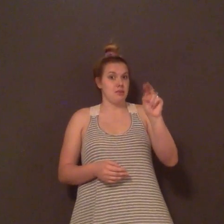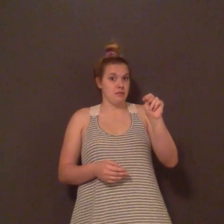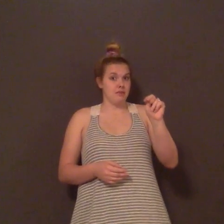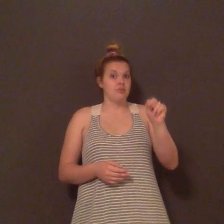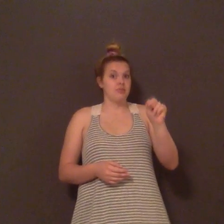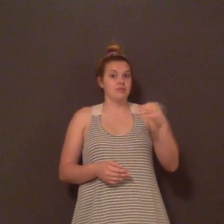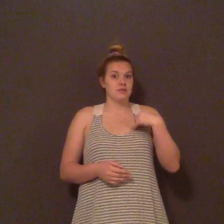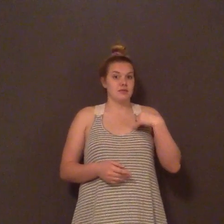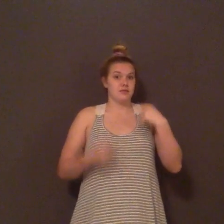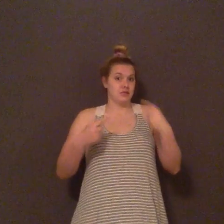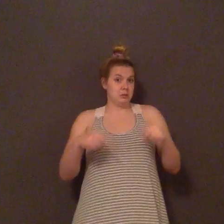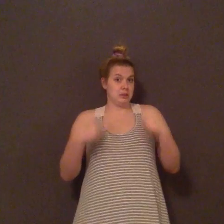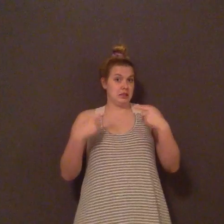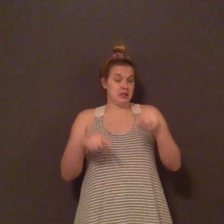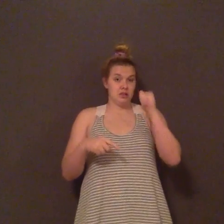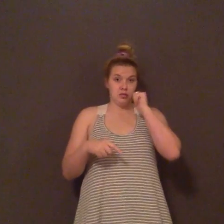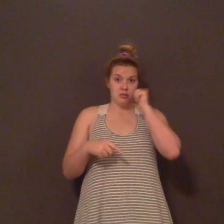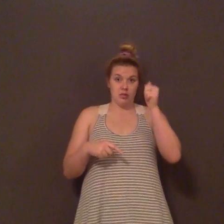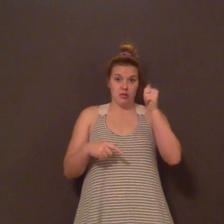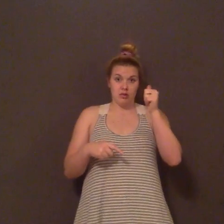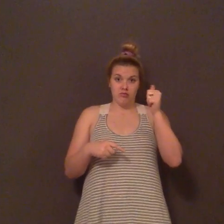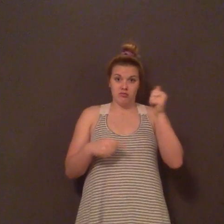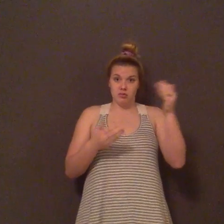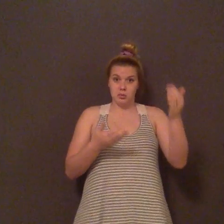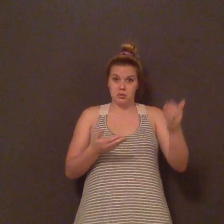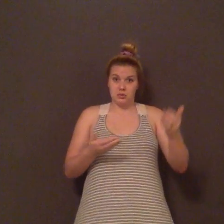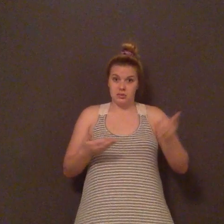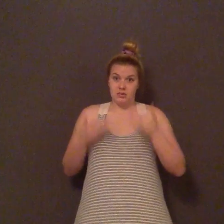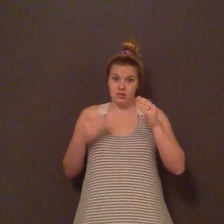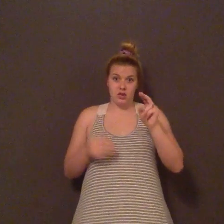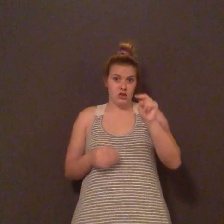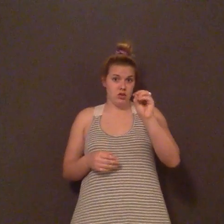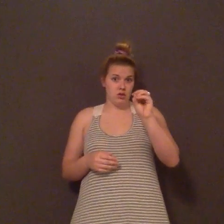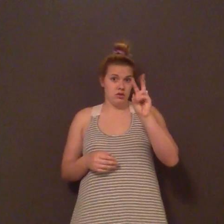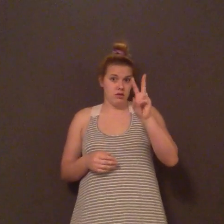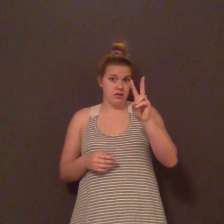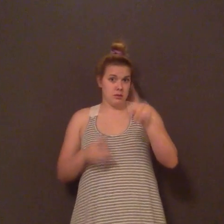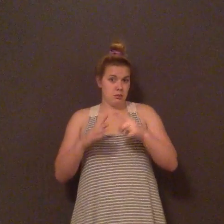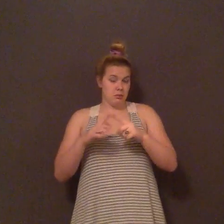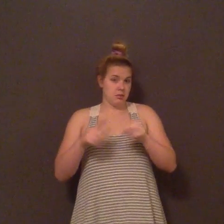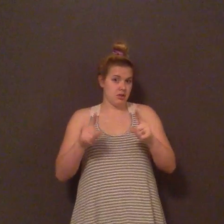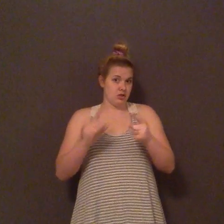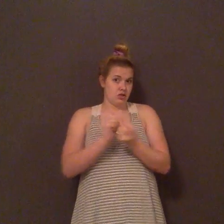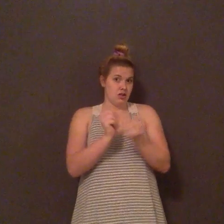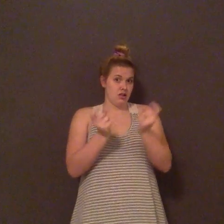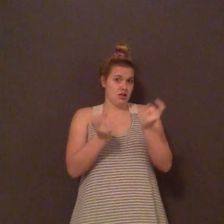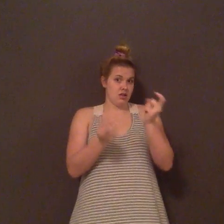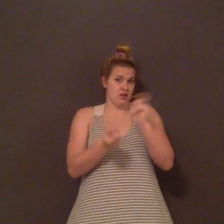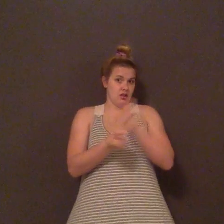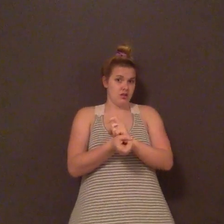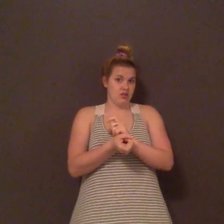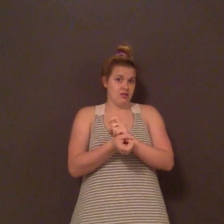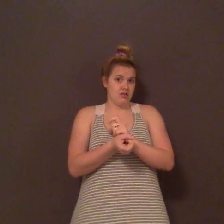one we're doing tomorrow night. I thought we were going in November. Originally, yes, but it got switched around. You didn't get the memo? No, I